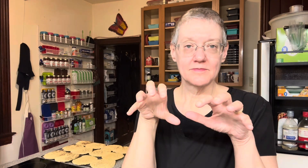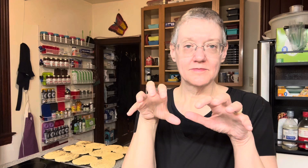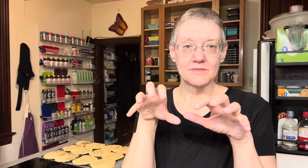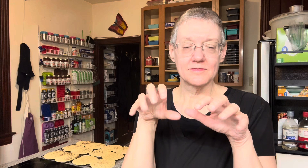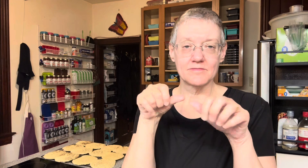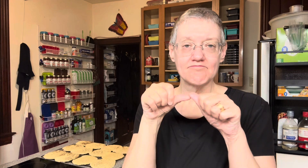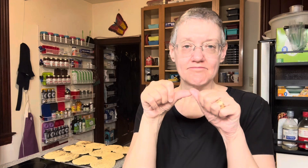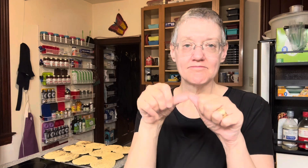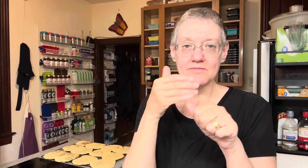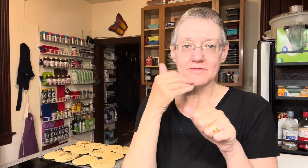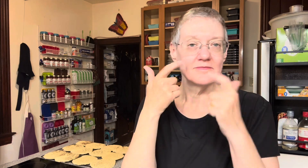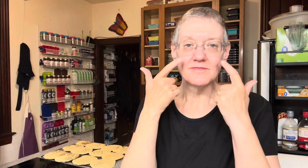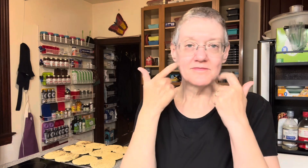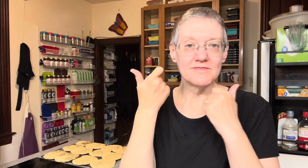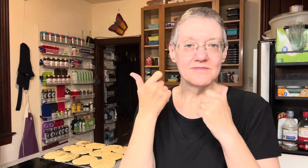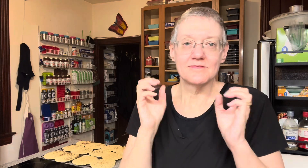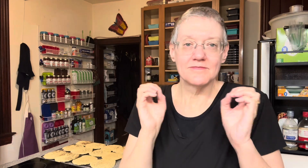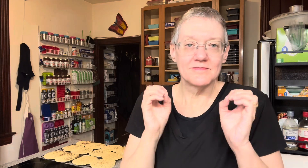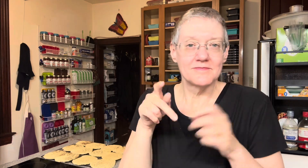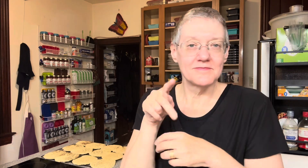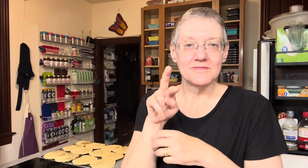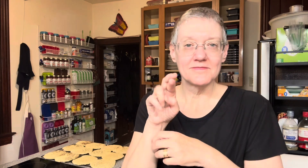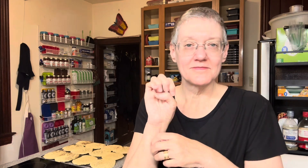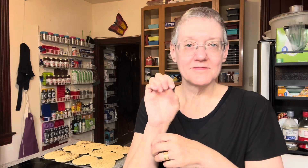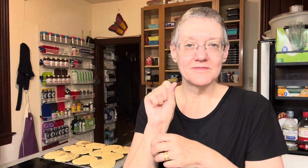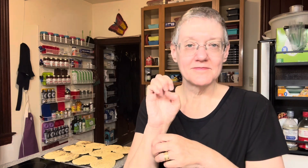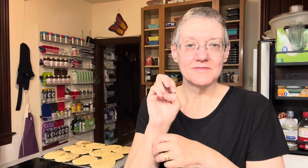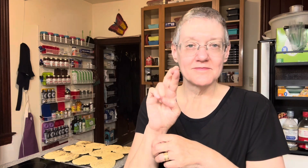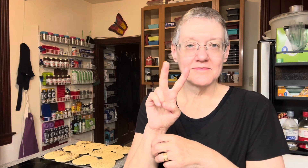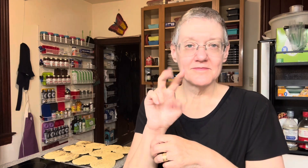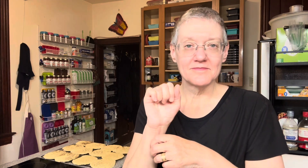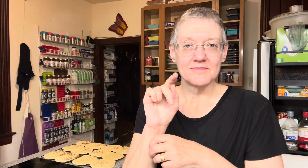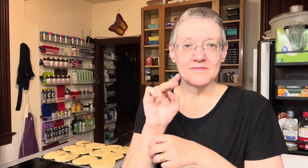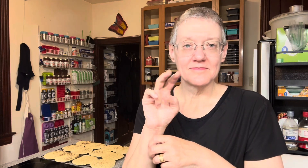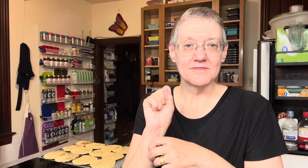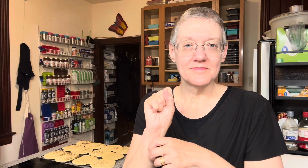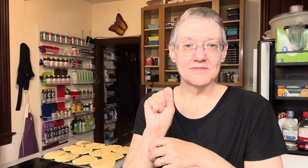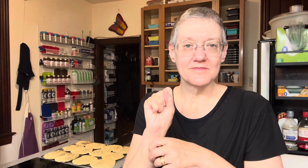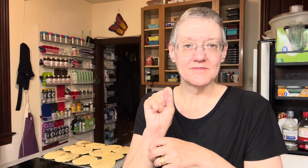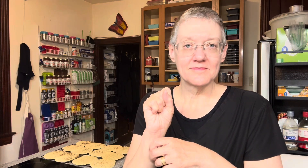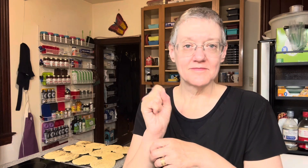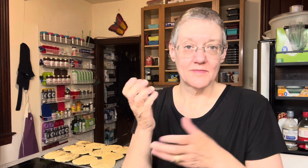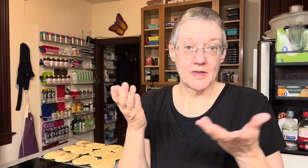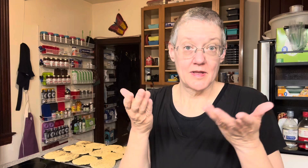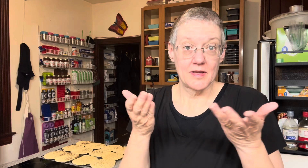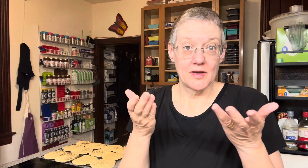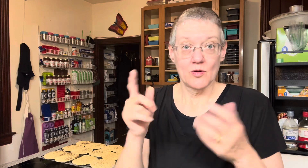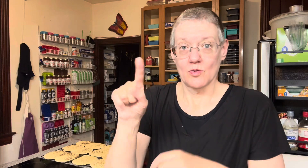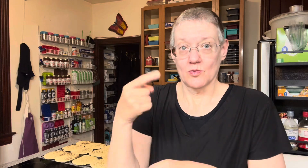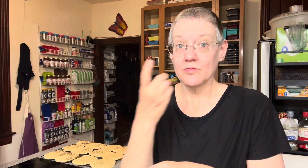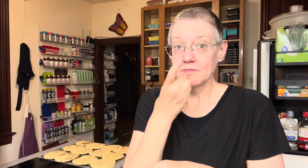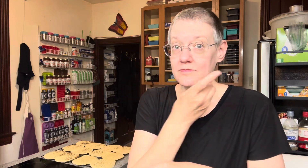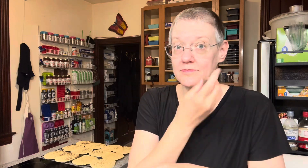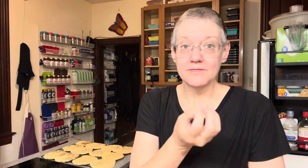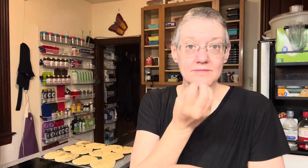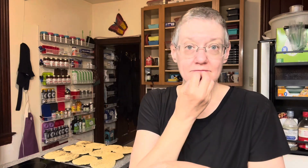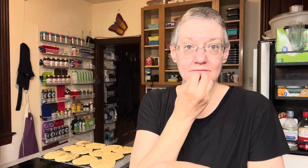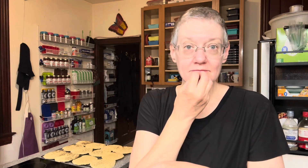freezer because they don't have any preservatives in them. And Dale is the only one in the house that eats